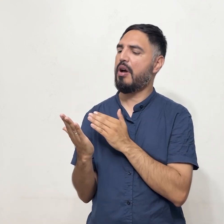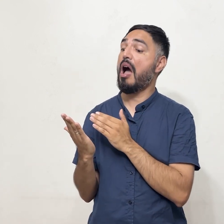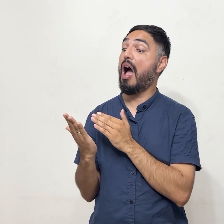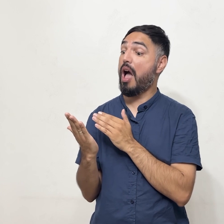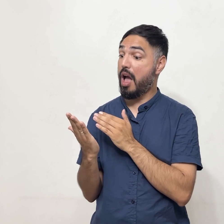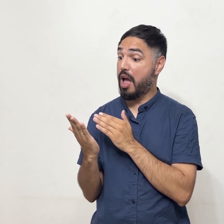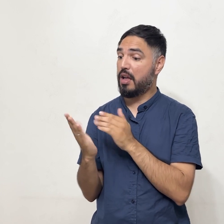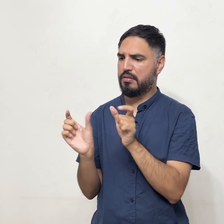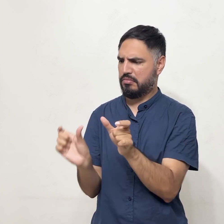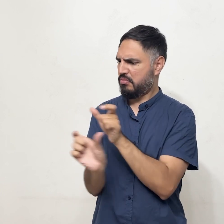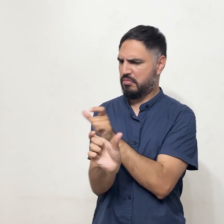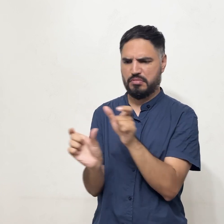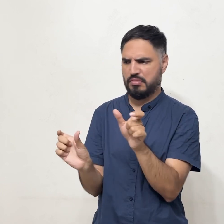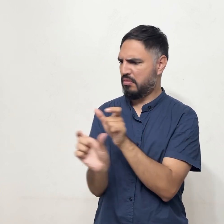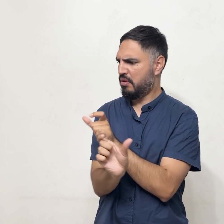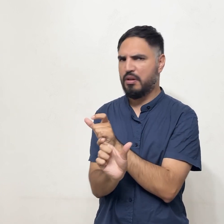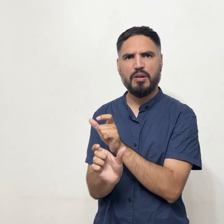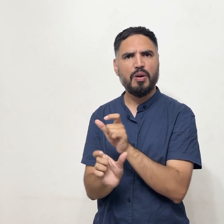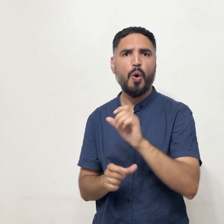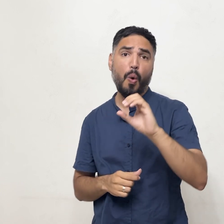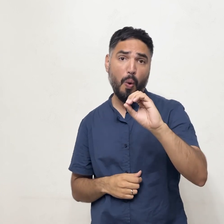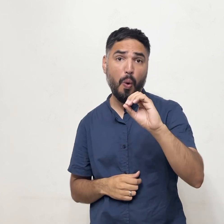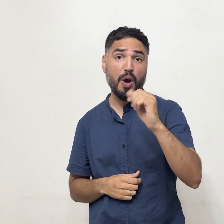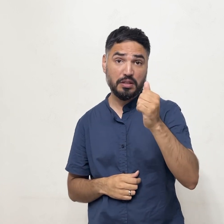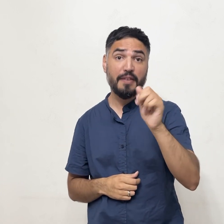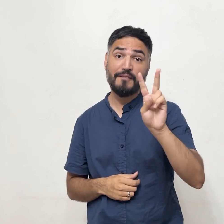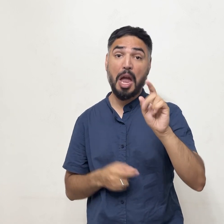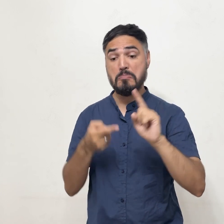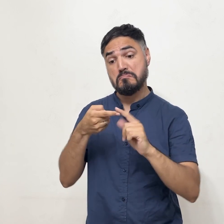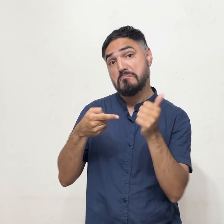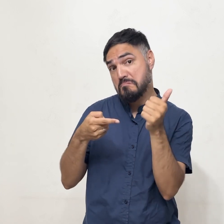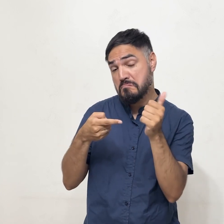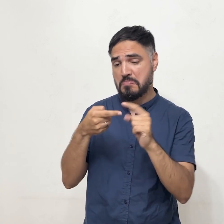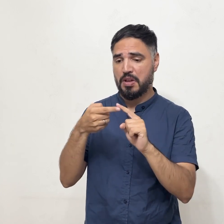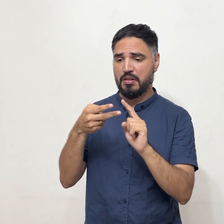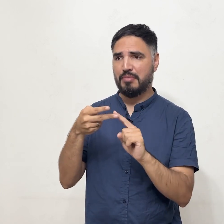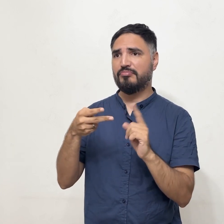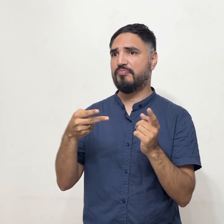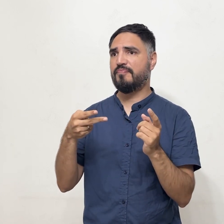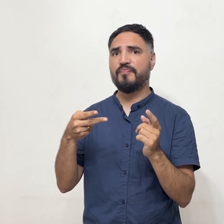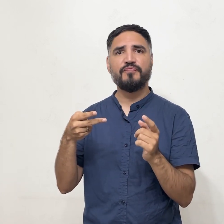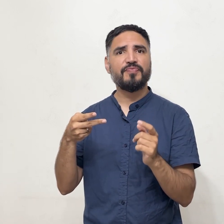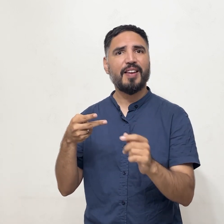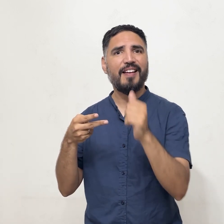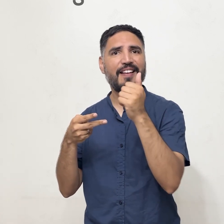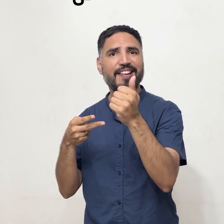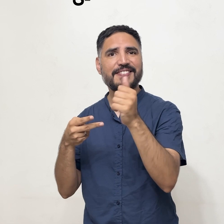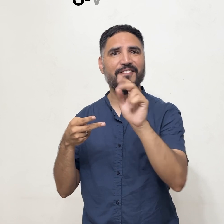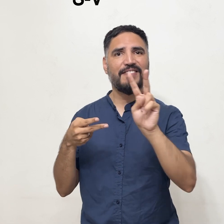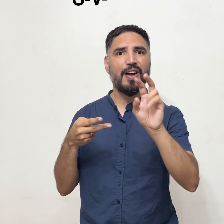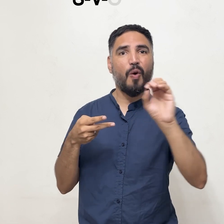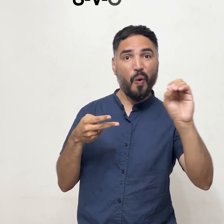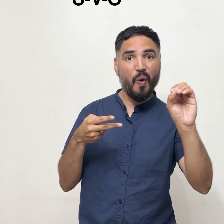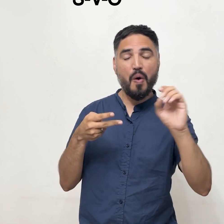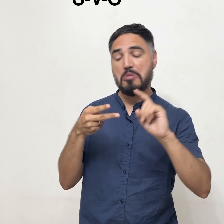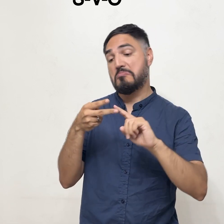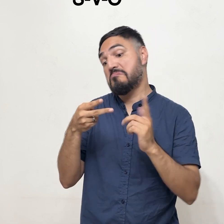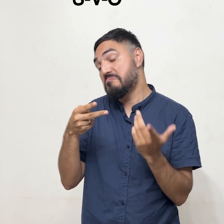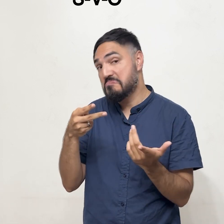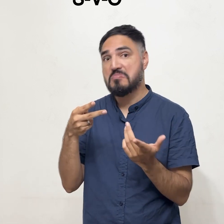mentioned as the most common. One was OSB, another subject, verb, object, and